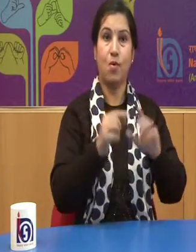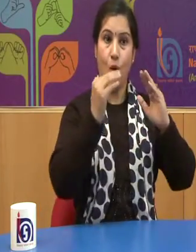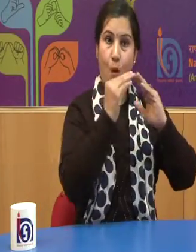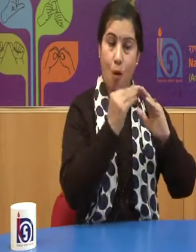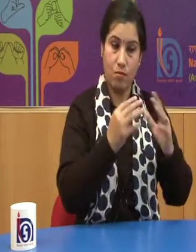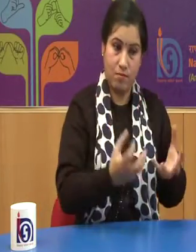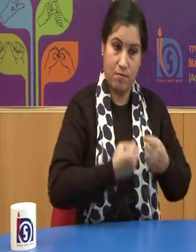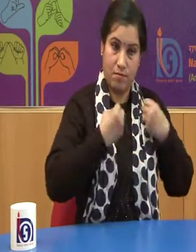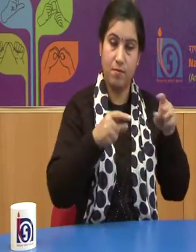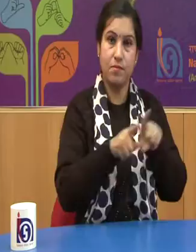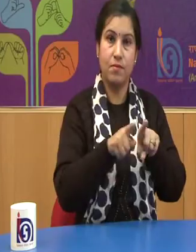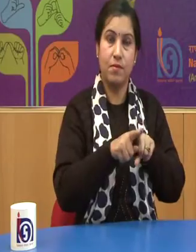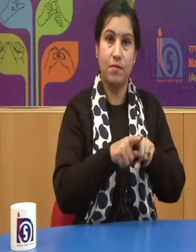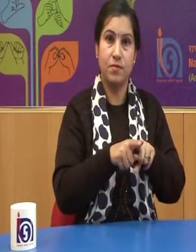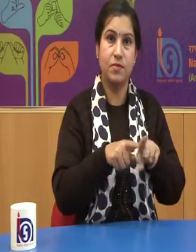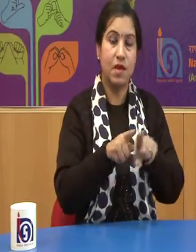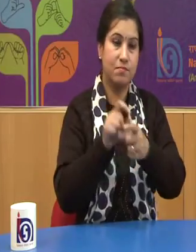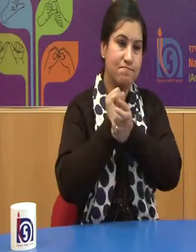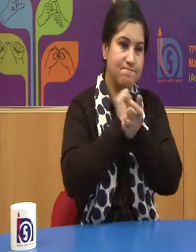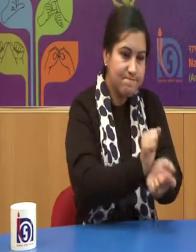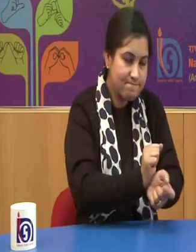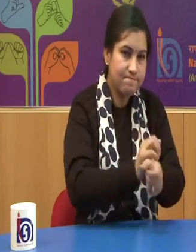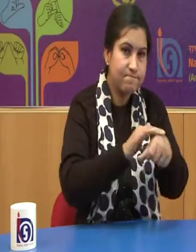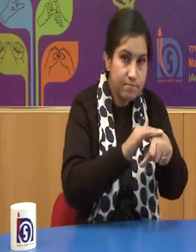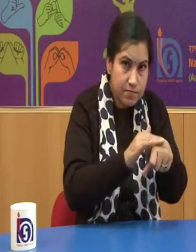banned bonded labor of the tribe.